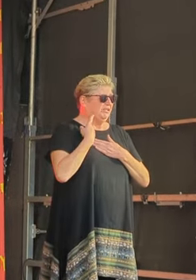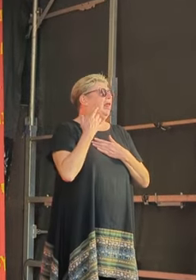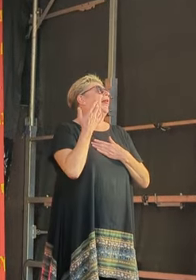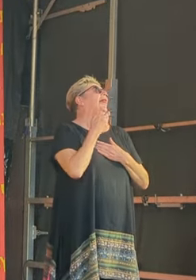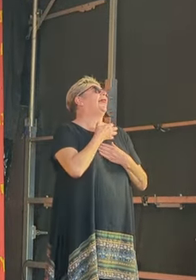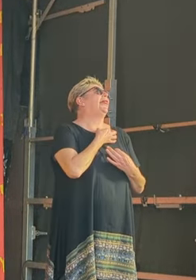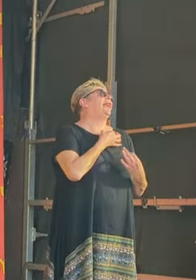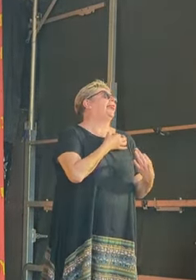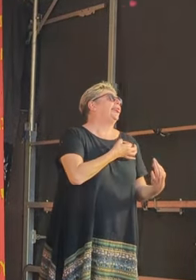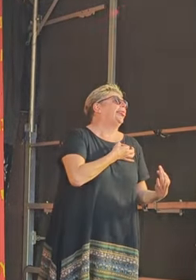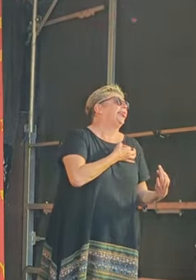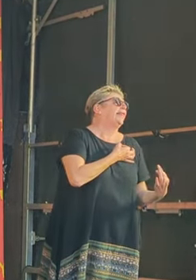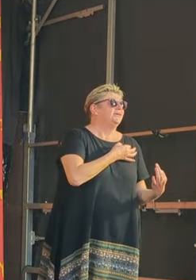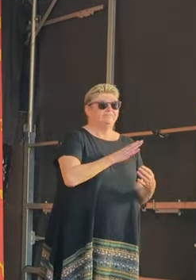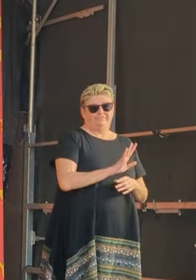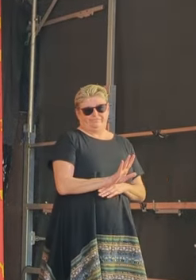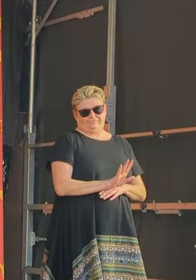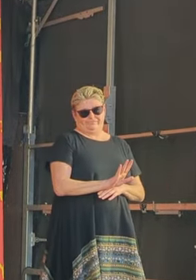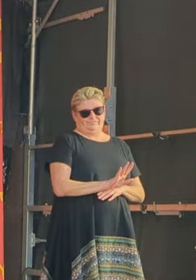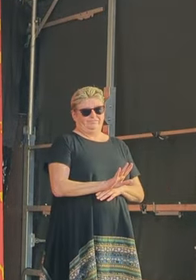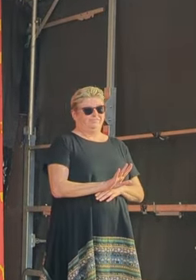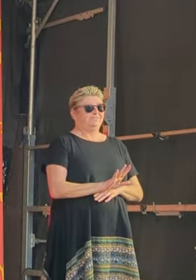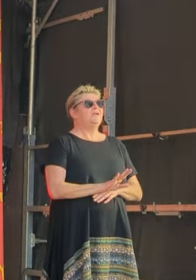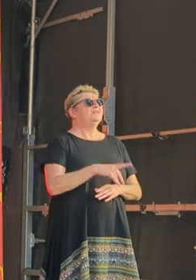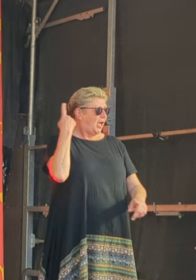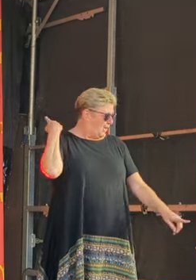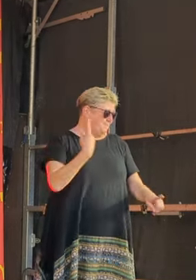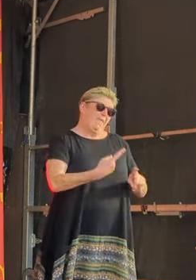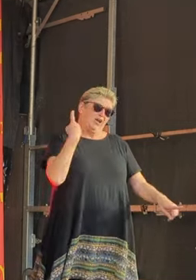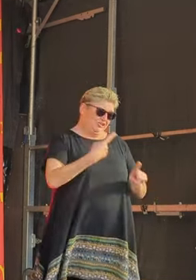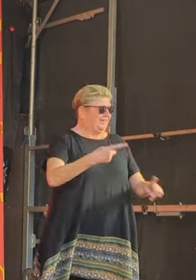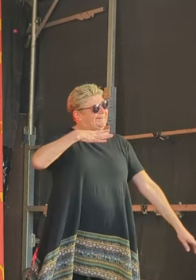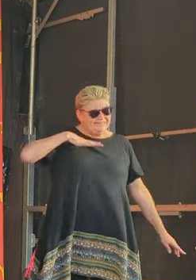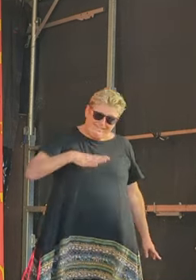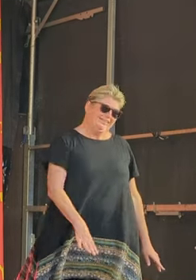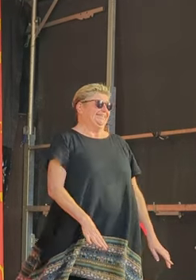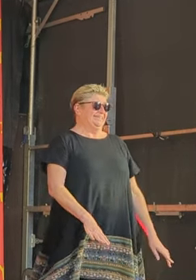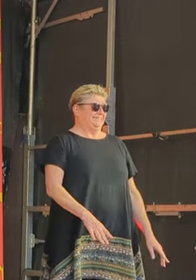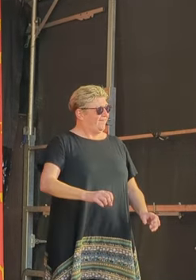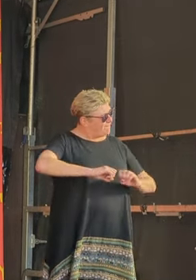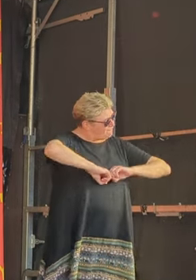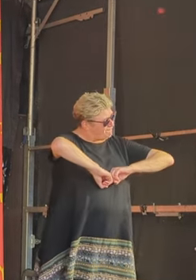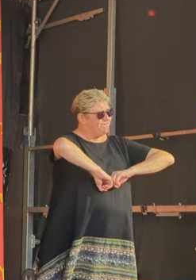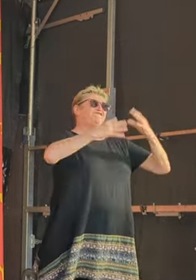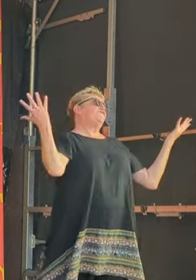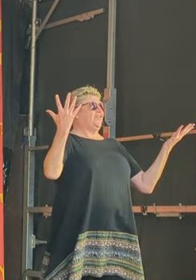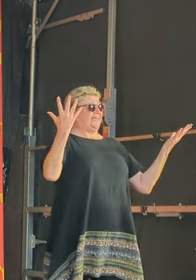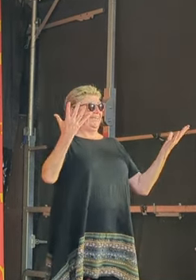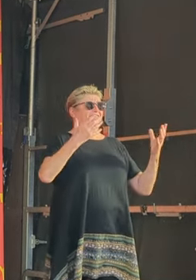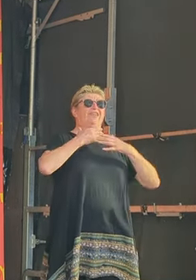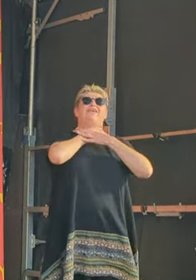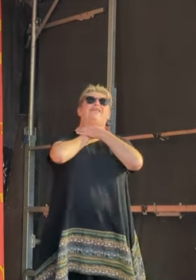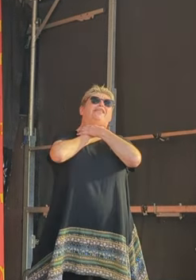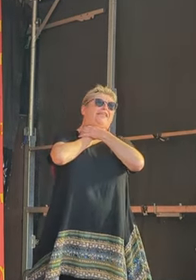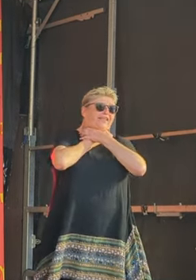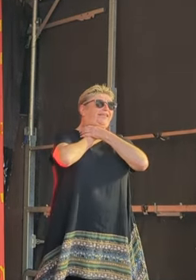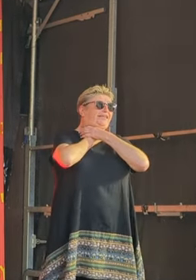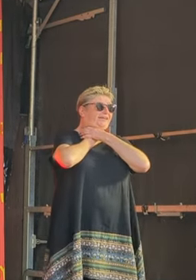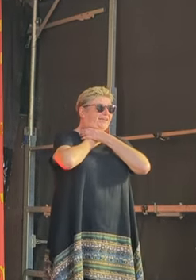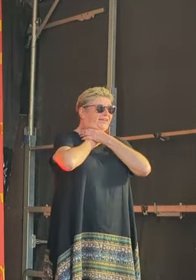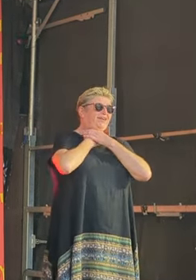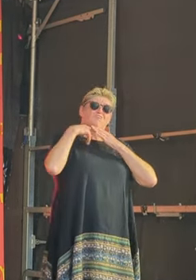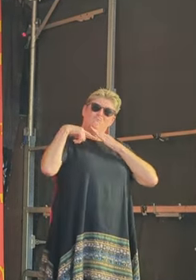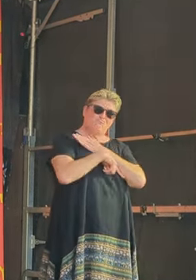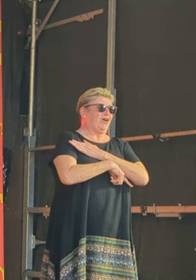desirable long-term objective? It is an urgent necessity to free Wales from the stranglehold of a